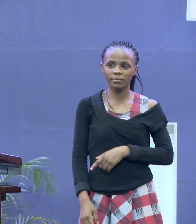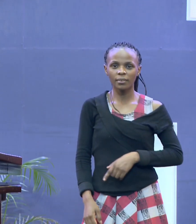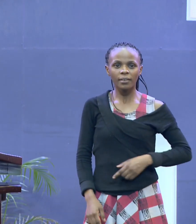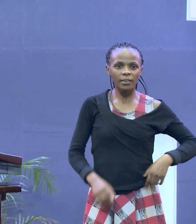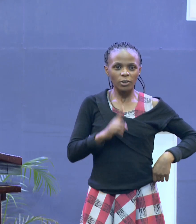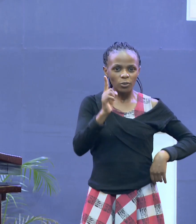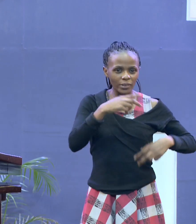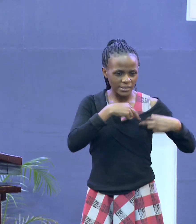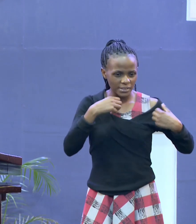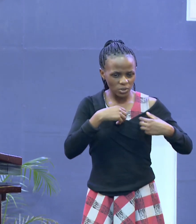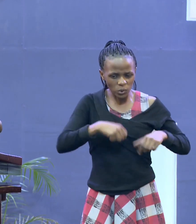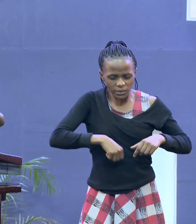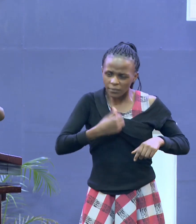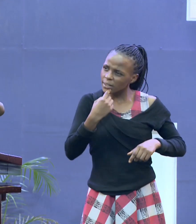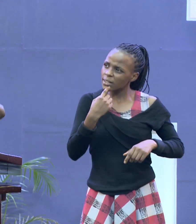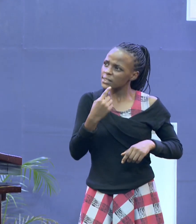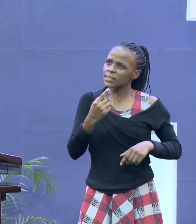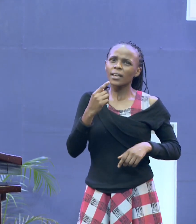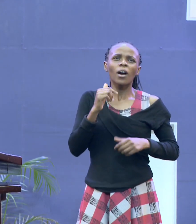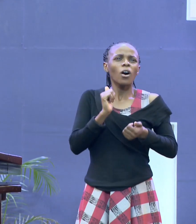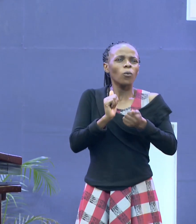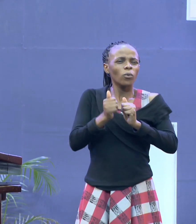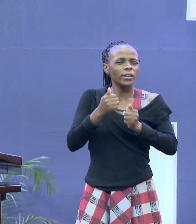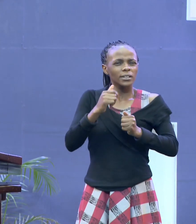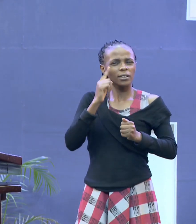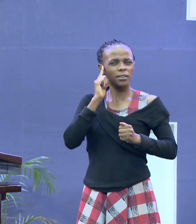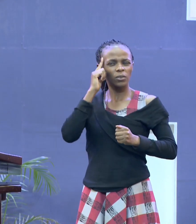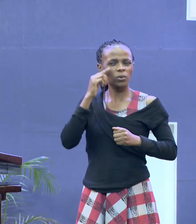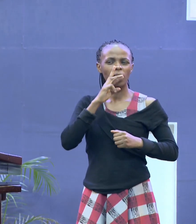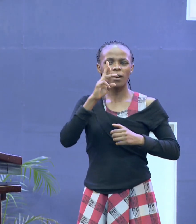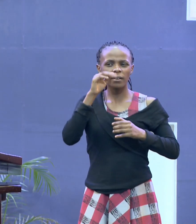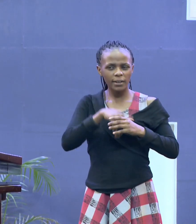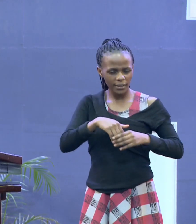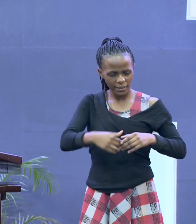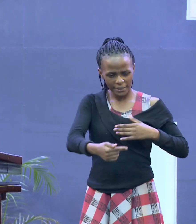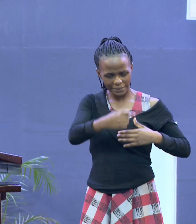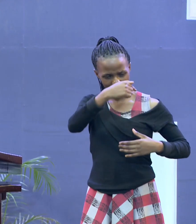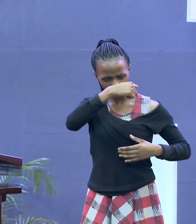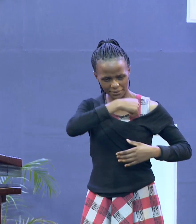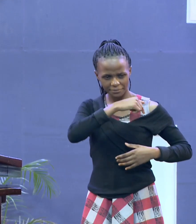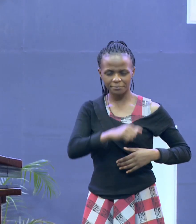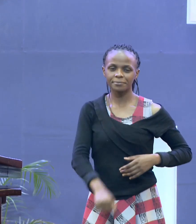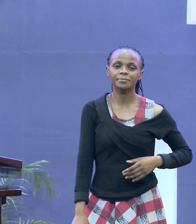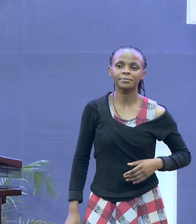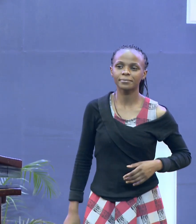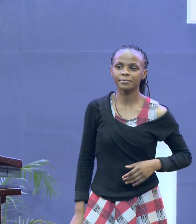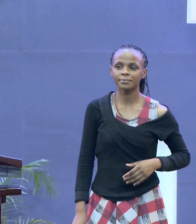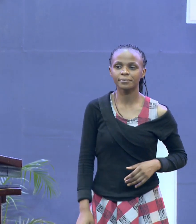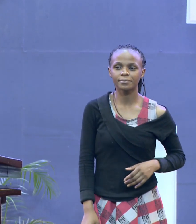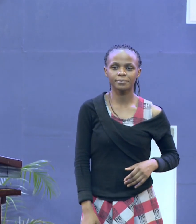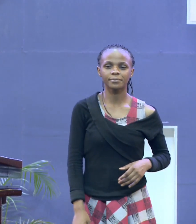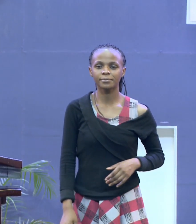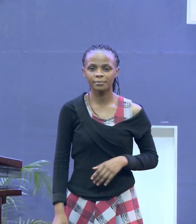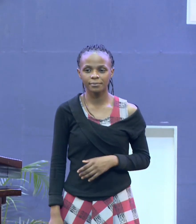ne wekebera bulungi n'ogamba birowoozo ki ebiri munda yange. You first search yourself and examine and find which thoughts are within